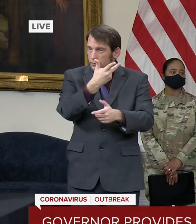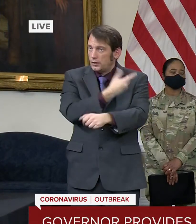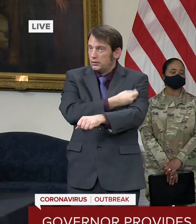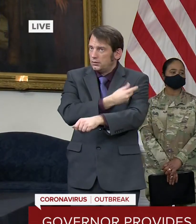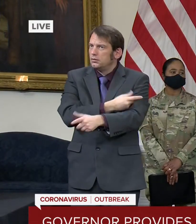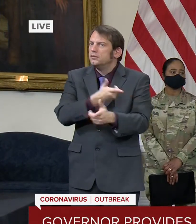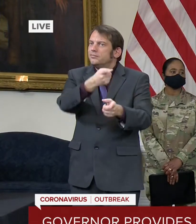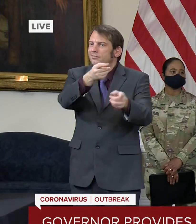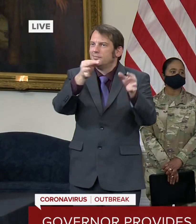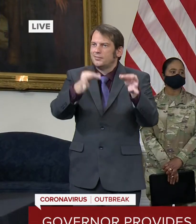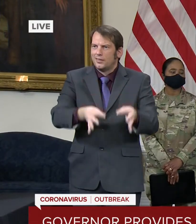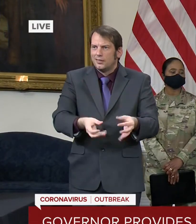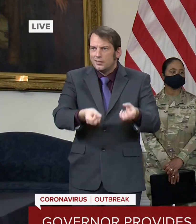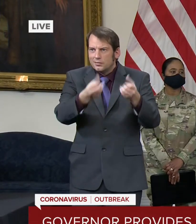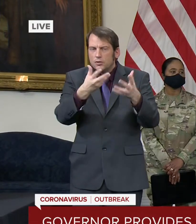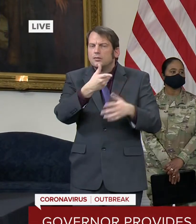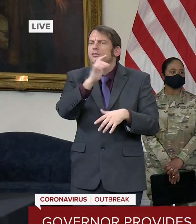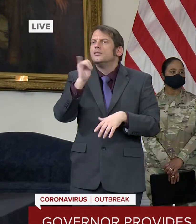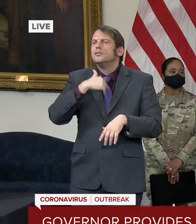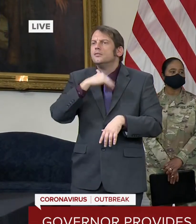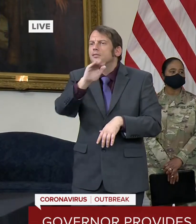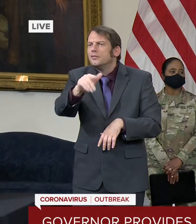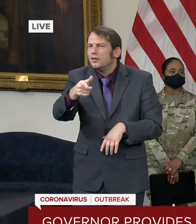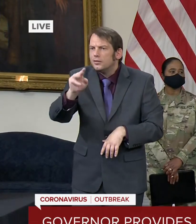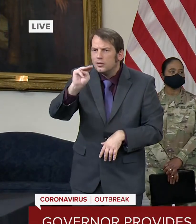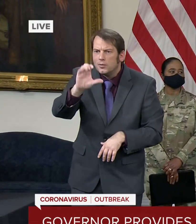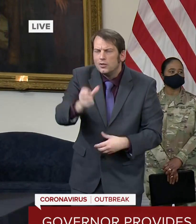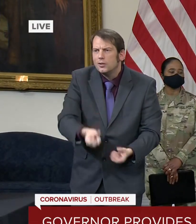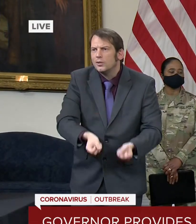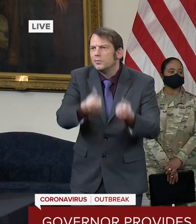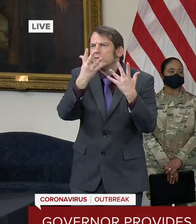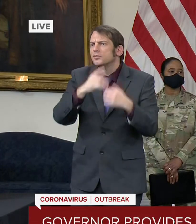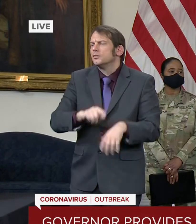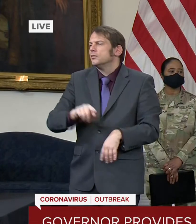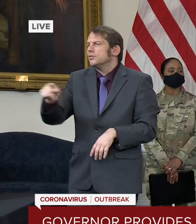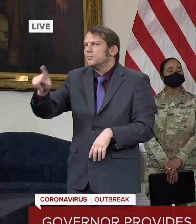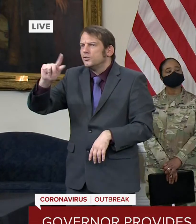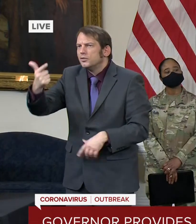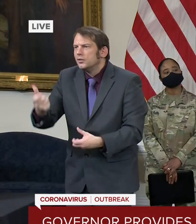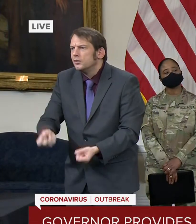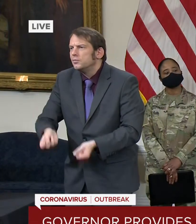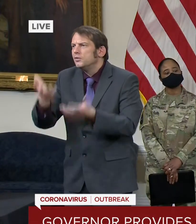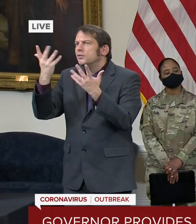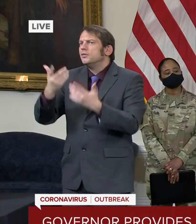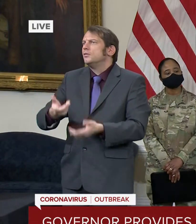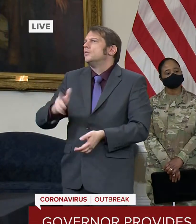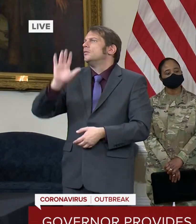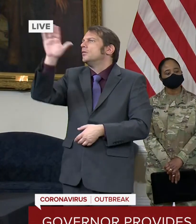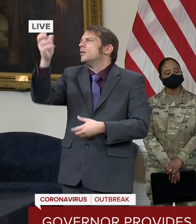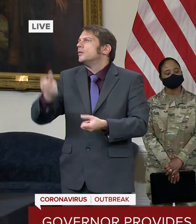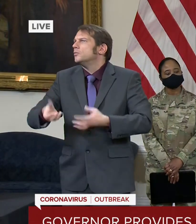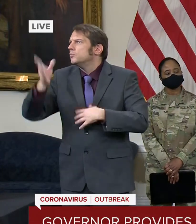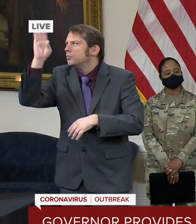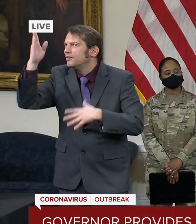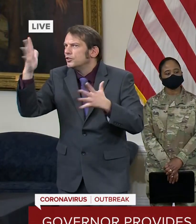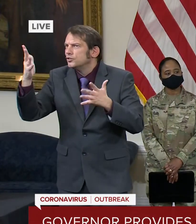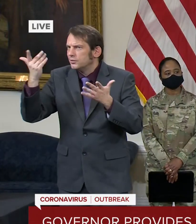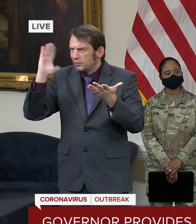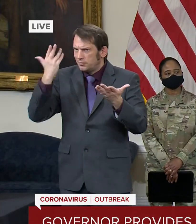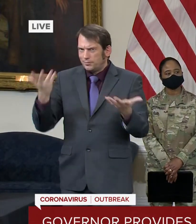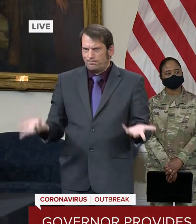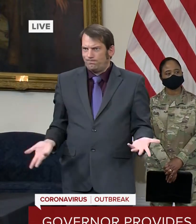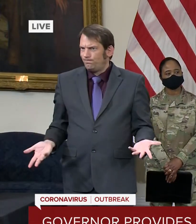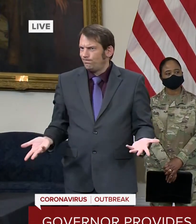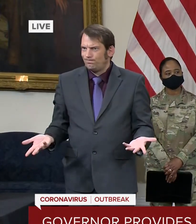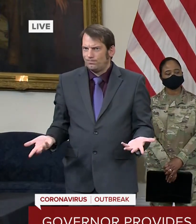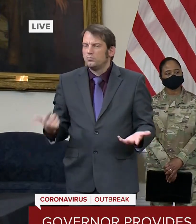many of those went into Montgomery County hospitals or Prince George's hospitals versus Baltimore City hospitals. So they're digging through all of that. I think it's going to get refined